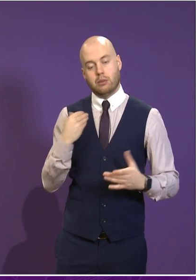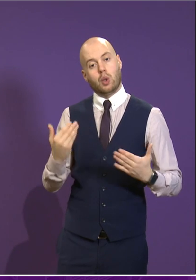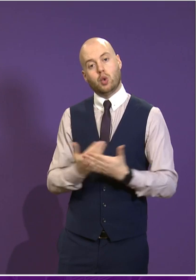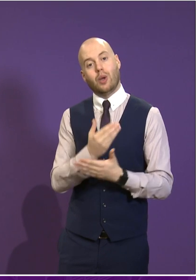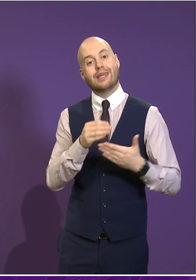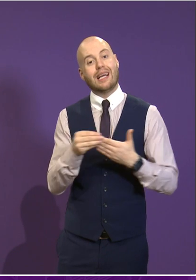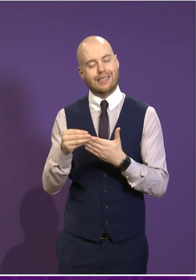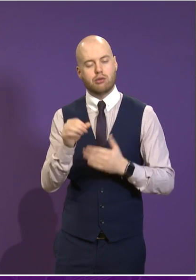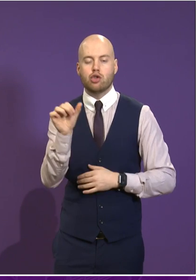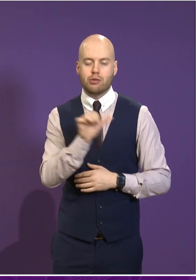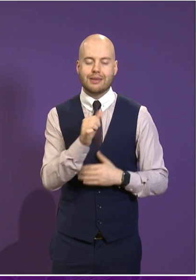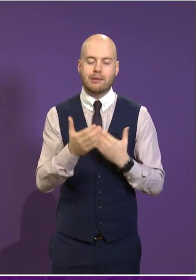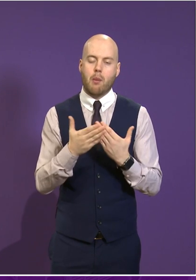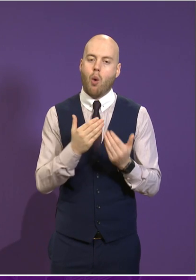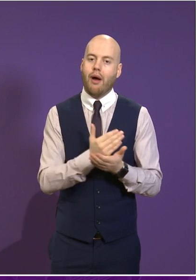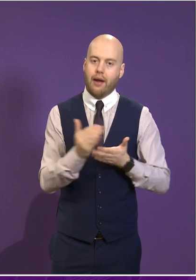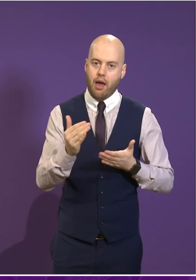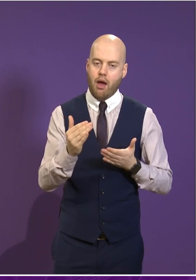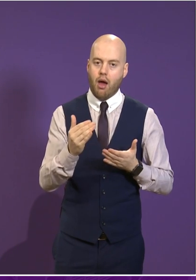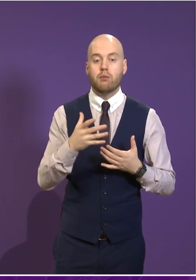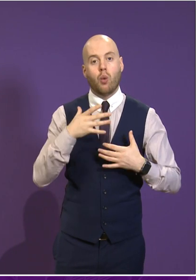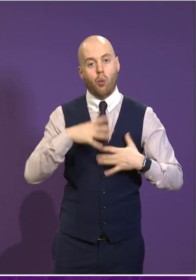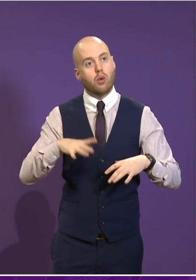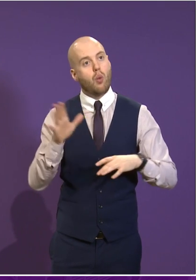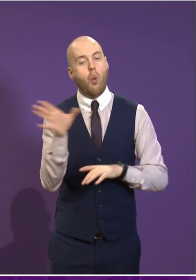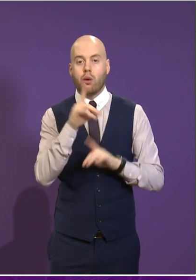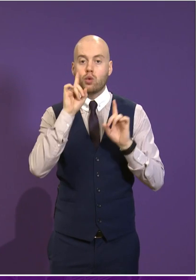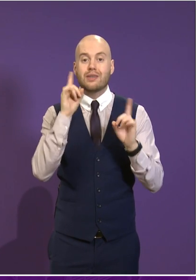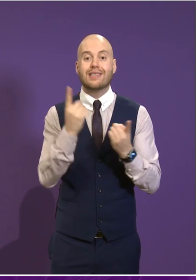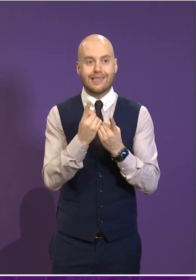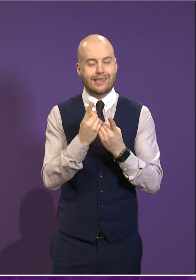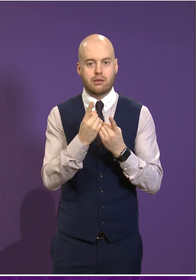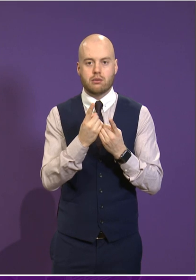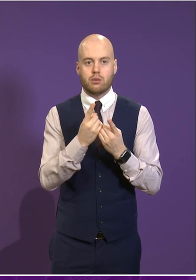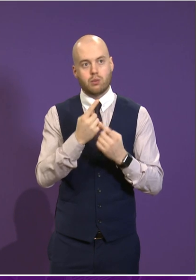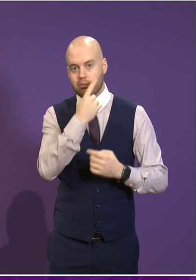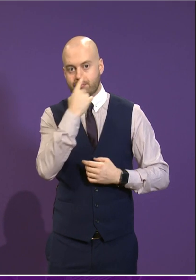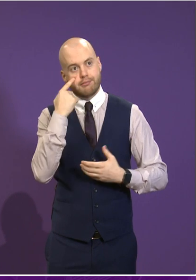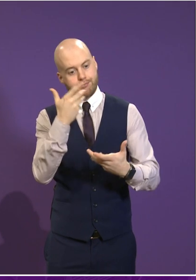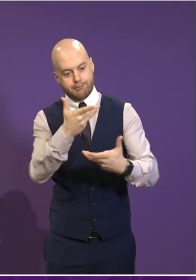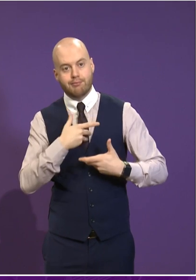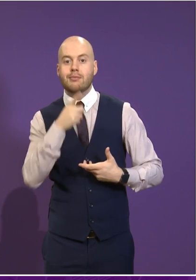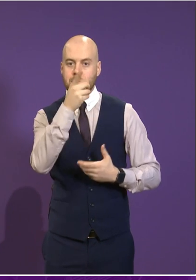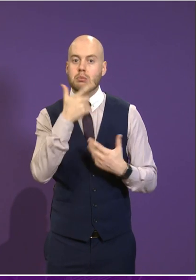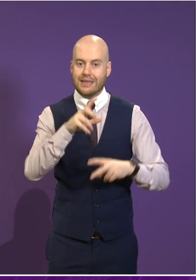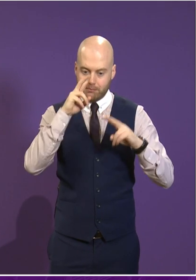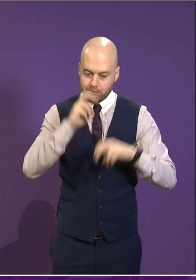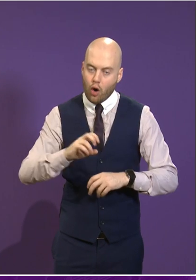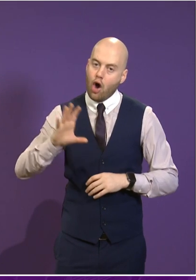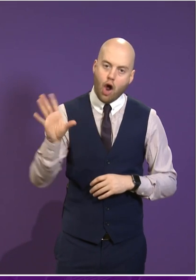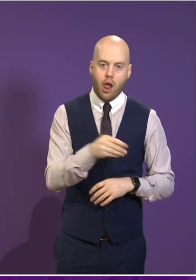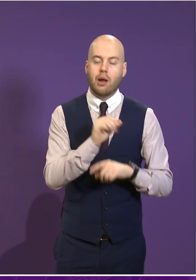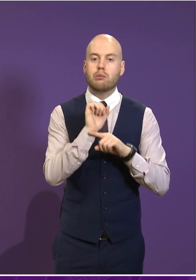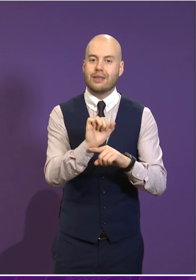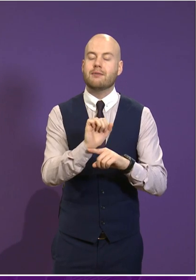that point, that we want them to demonstrate that they are looking at all the protected characteristics and taking